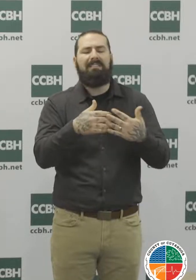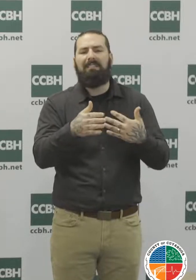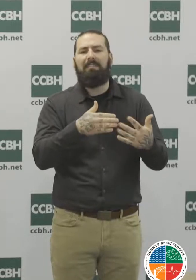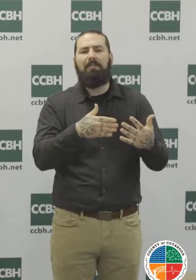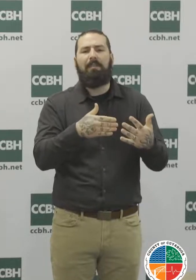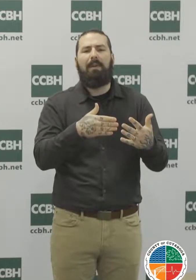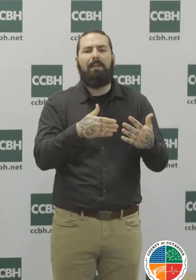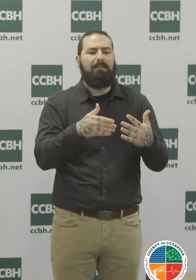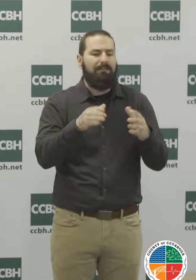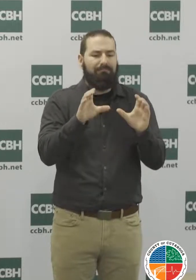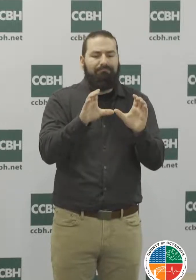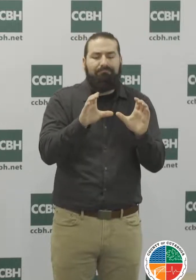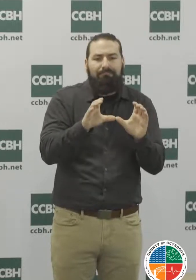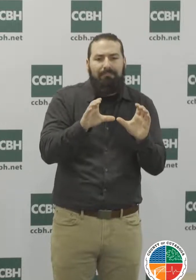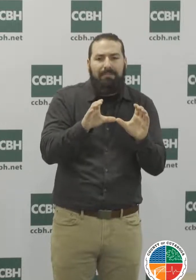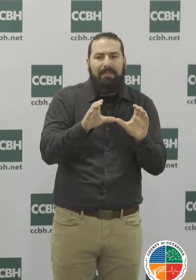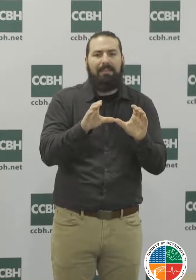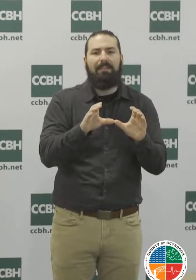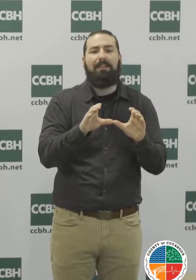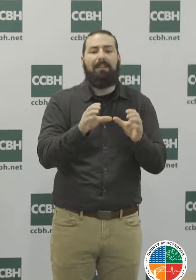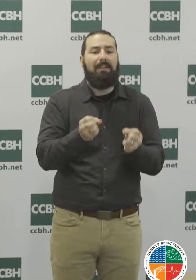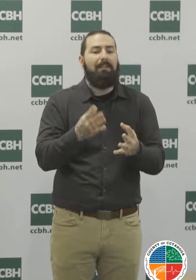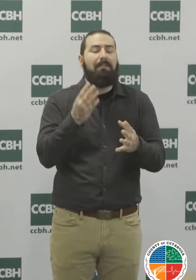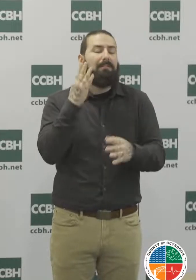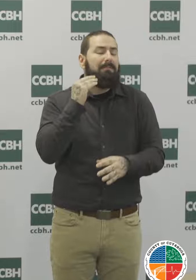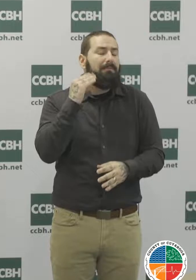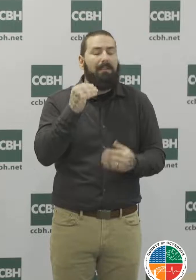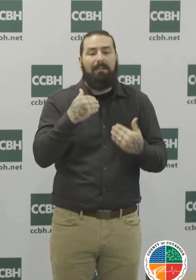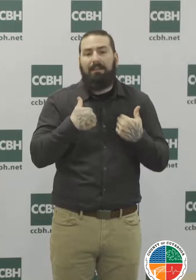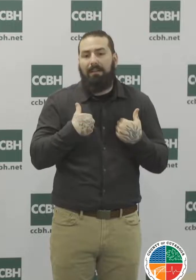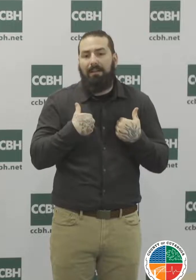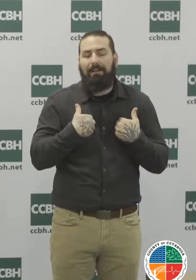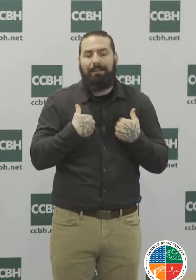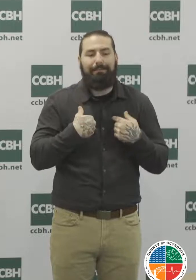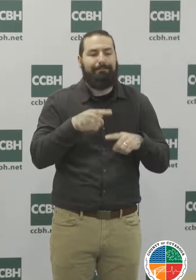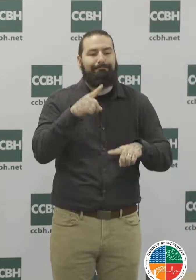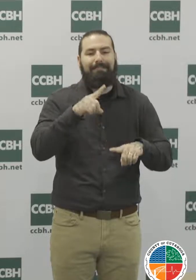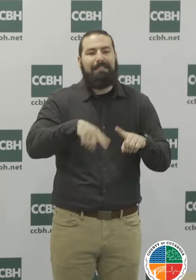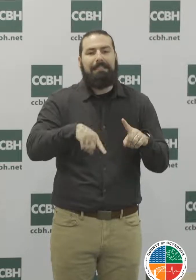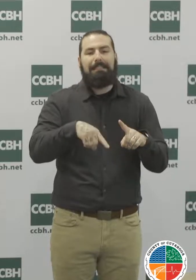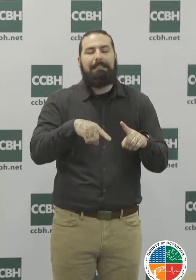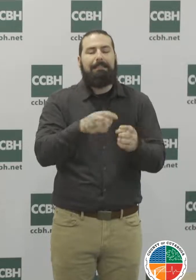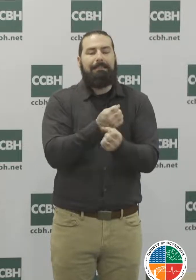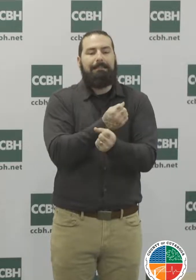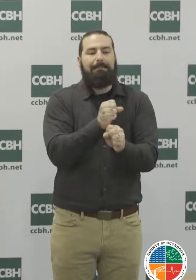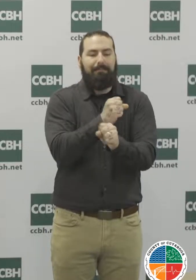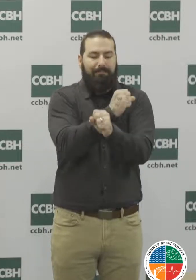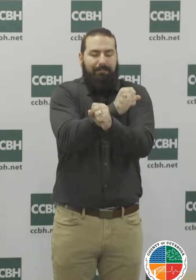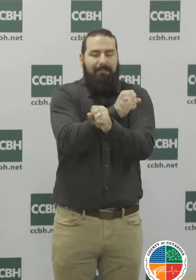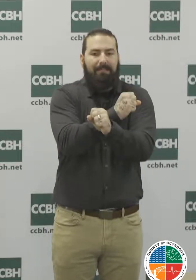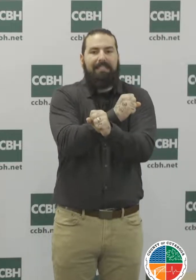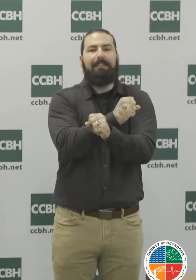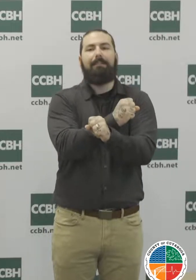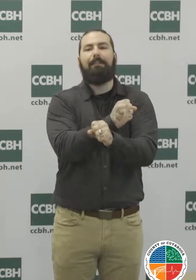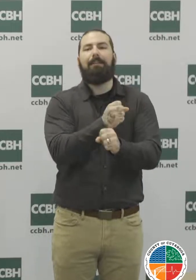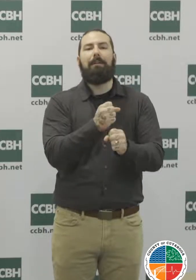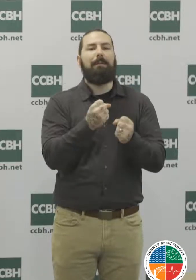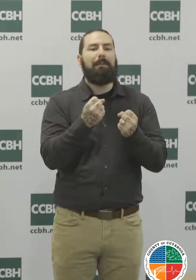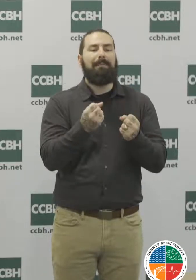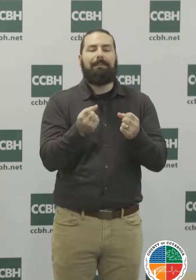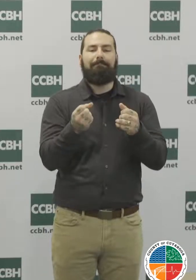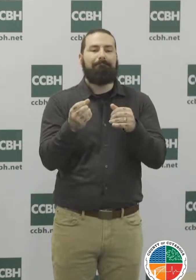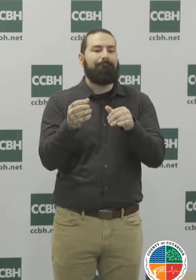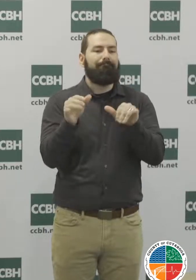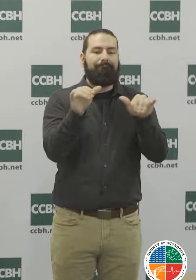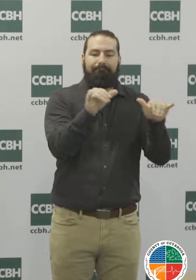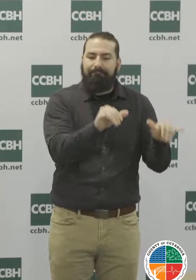or years of experience in your profession cannot save you from the constant expectation to prove